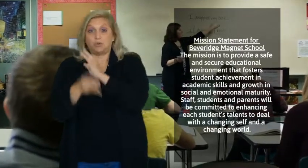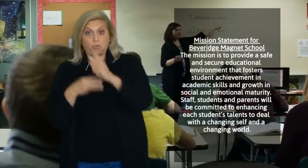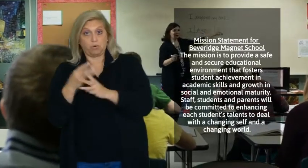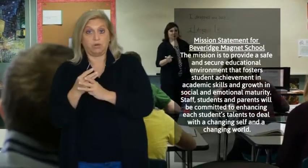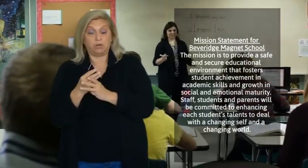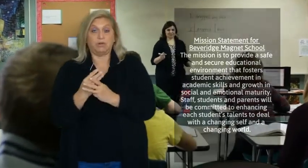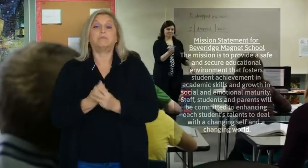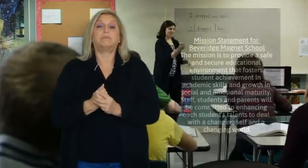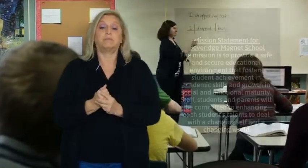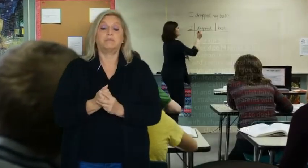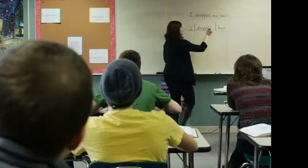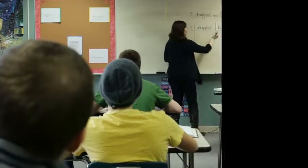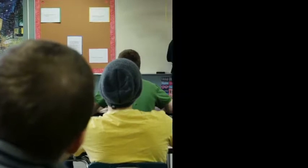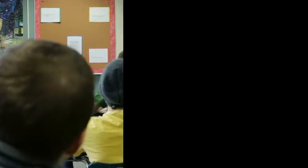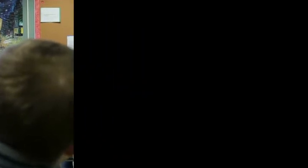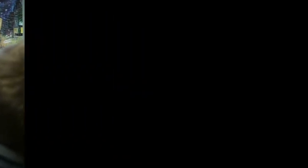world.